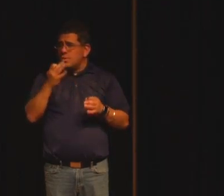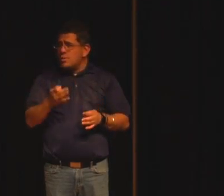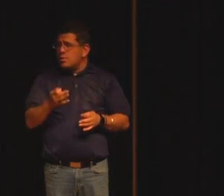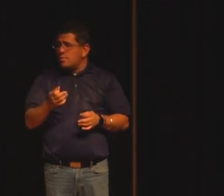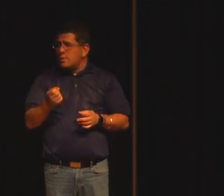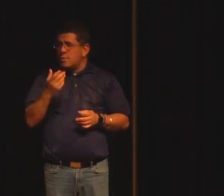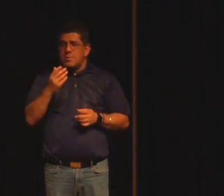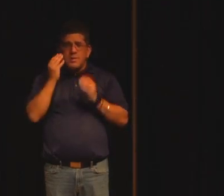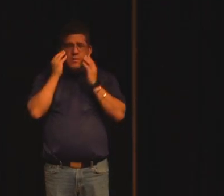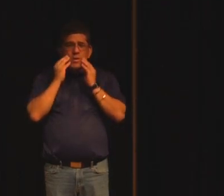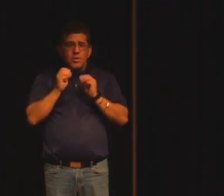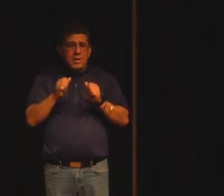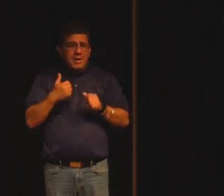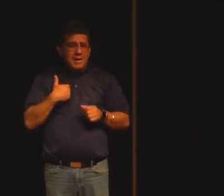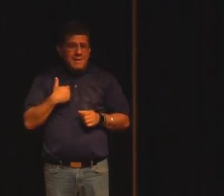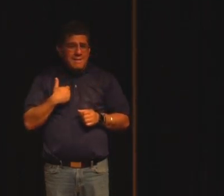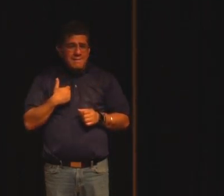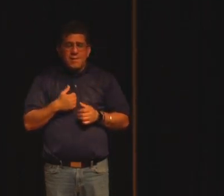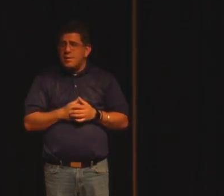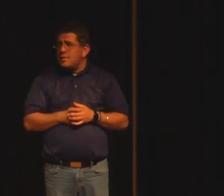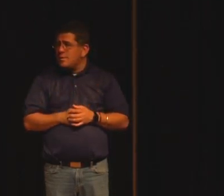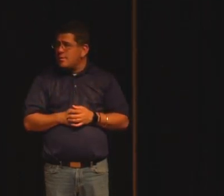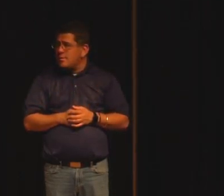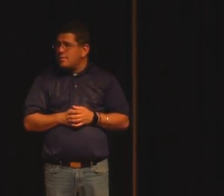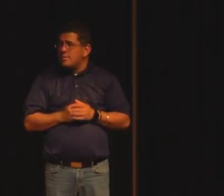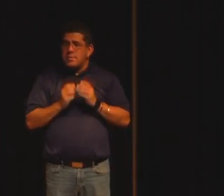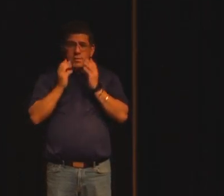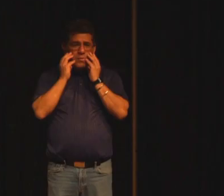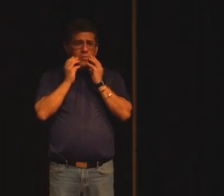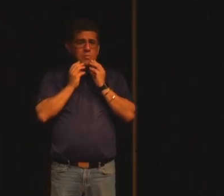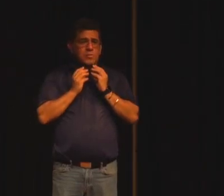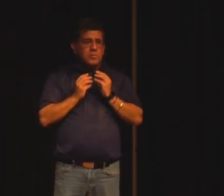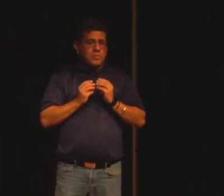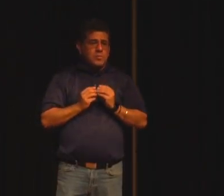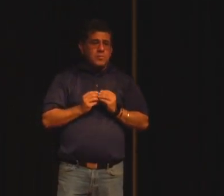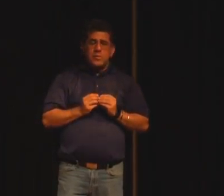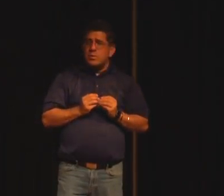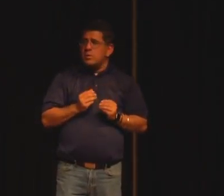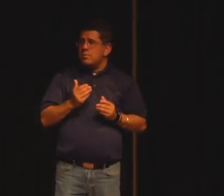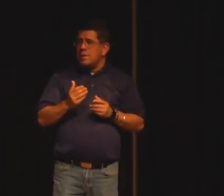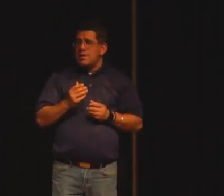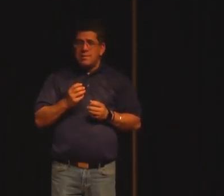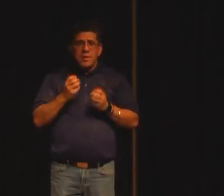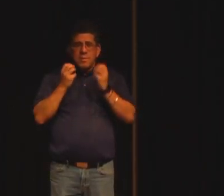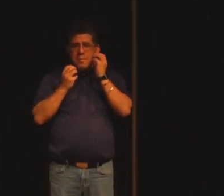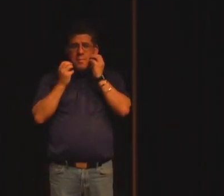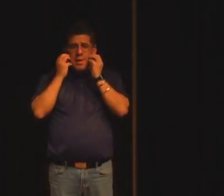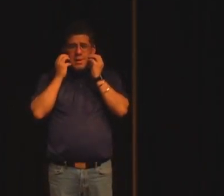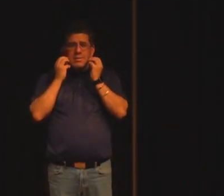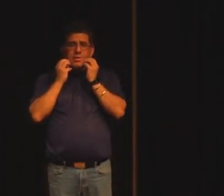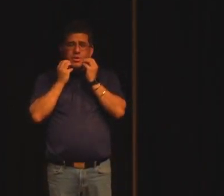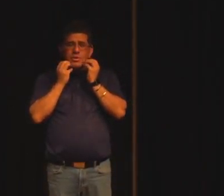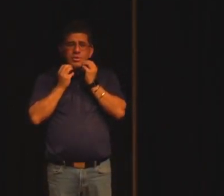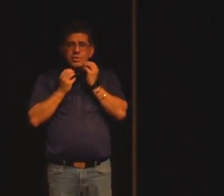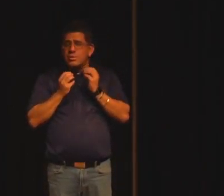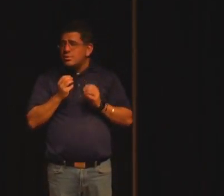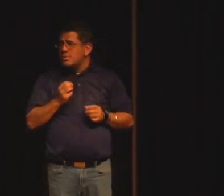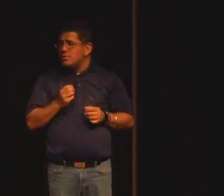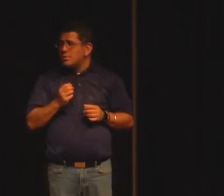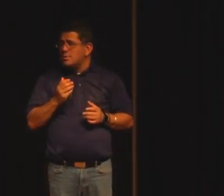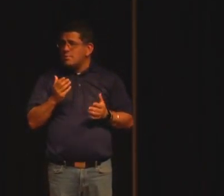how much of a beard you can have. Grow the hair as long as you might. You might have patches, you might have areas that where it's very full,